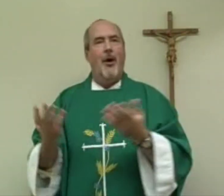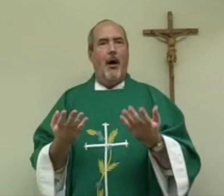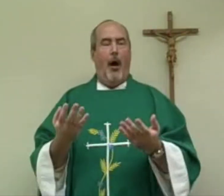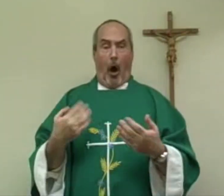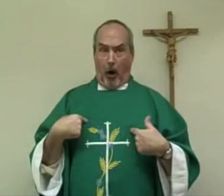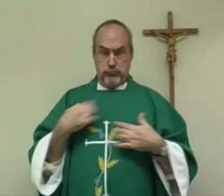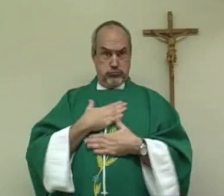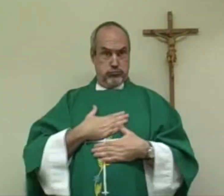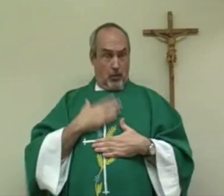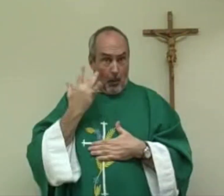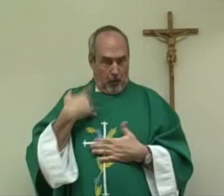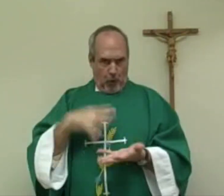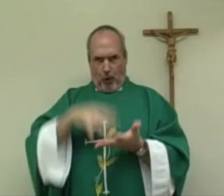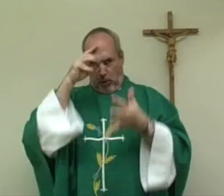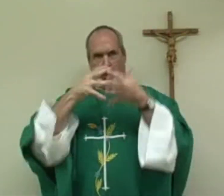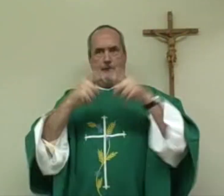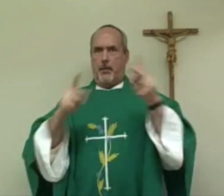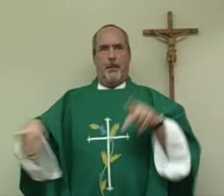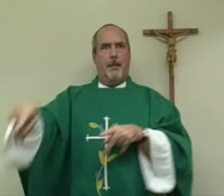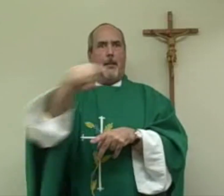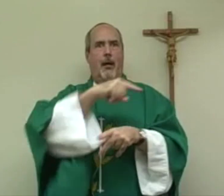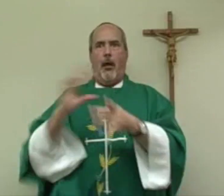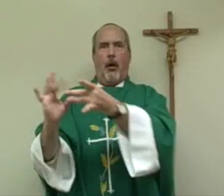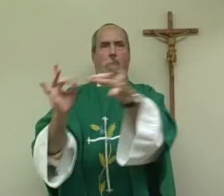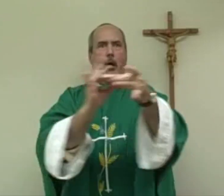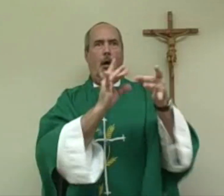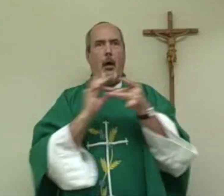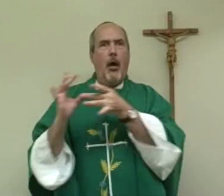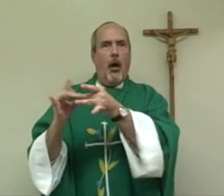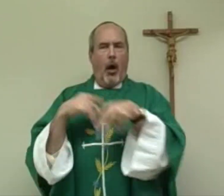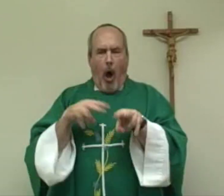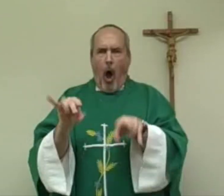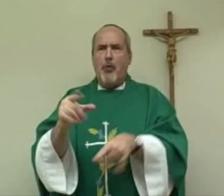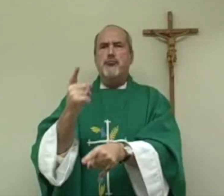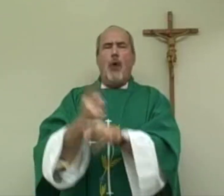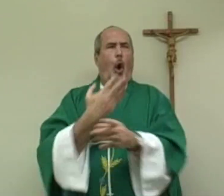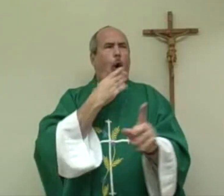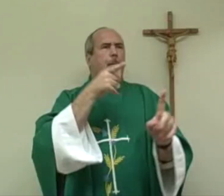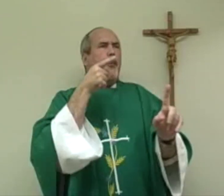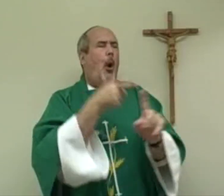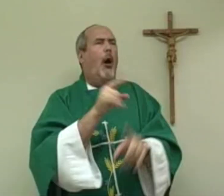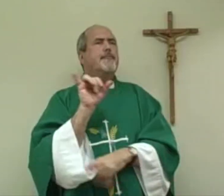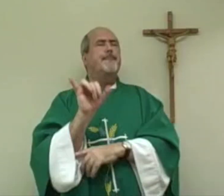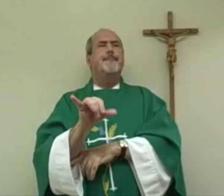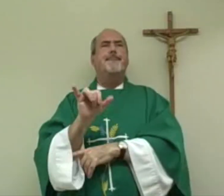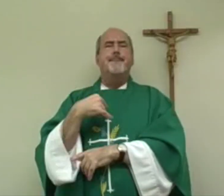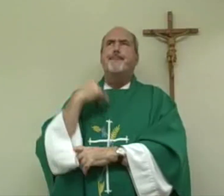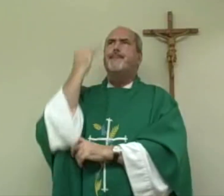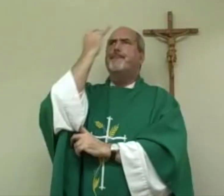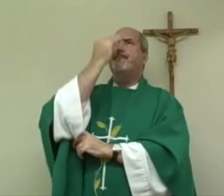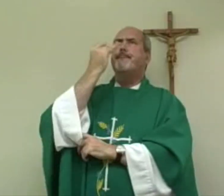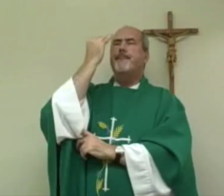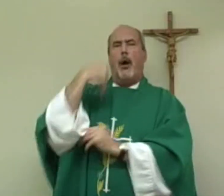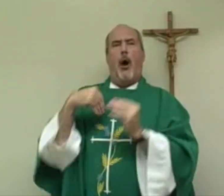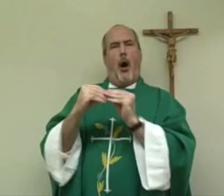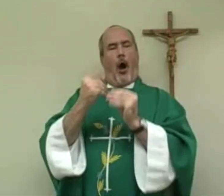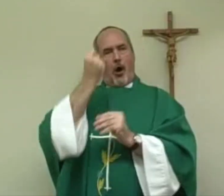our experiences or our perception of that. And I love hearing what people have to say because they raise so many